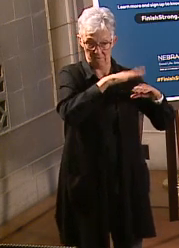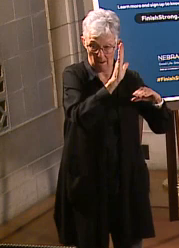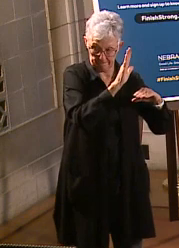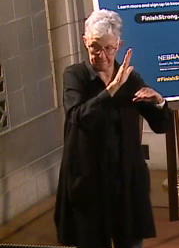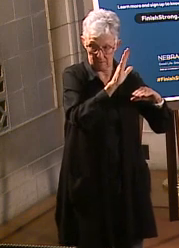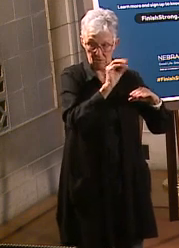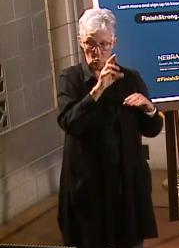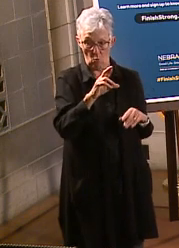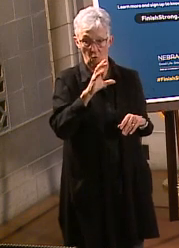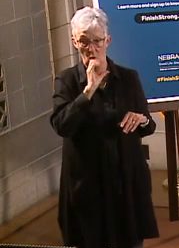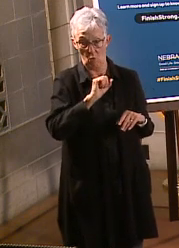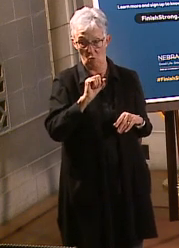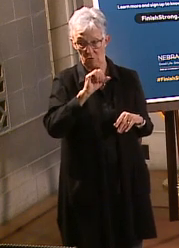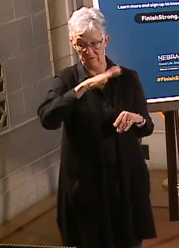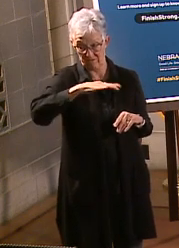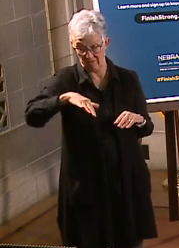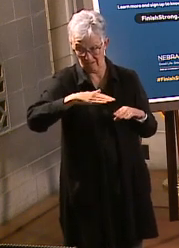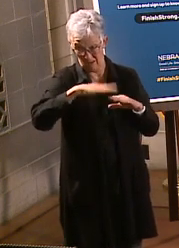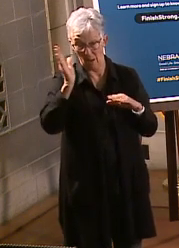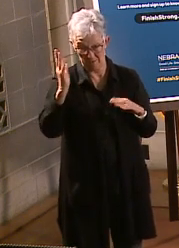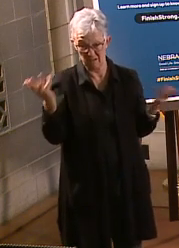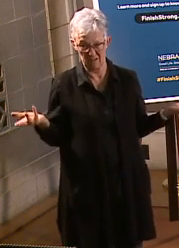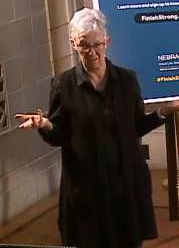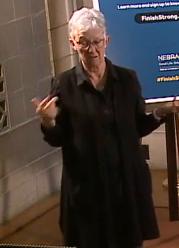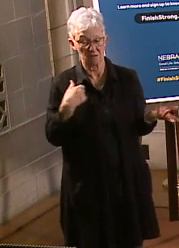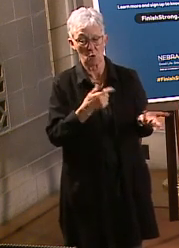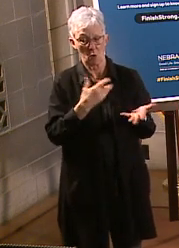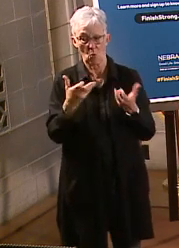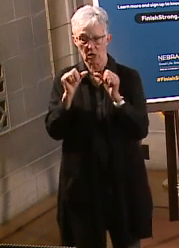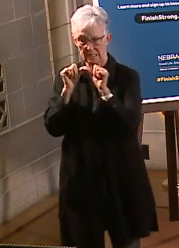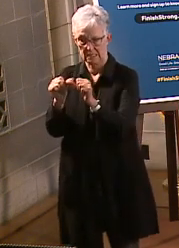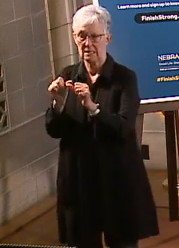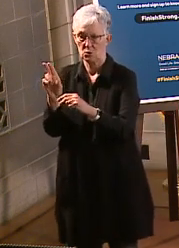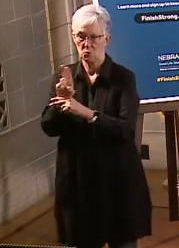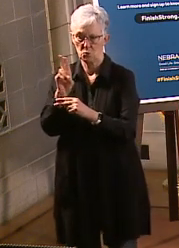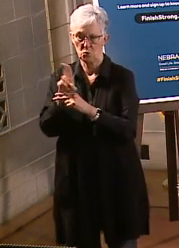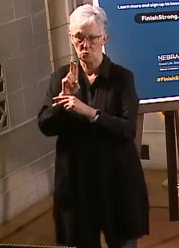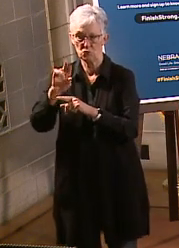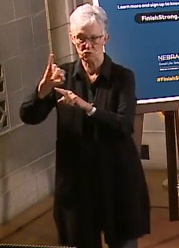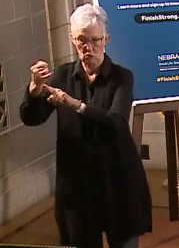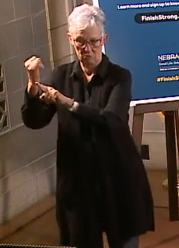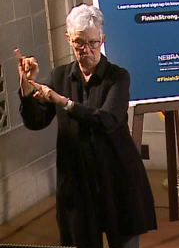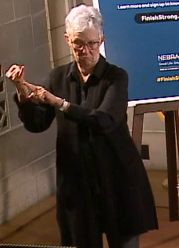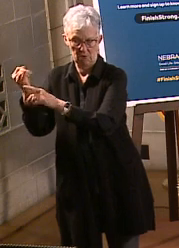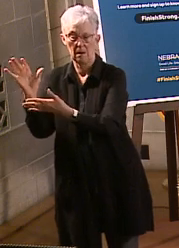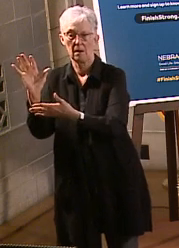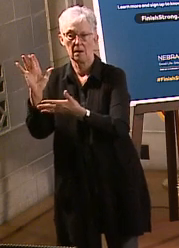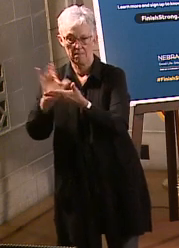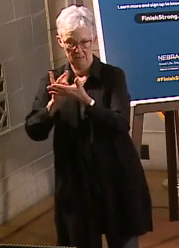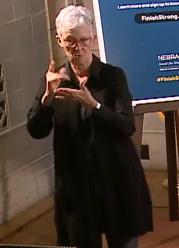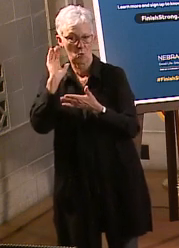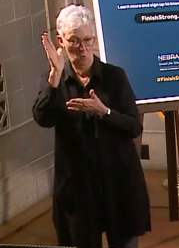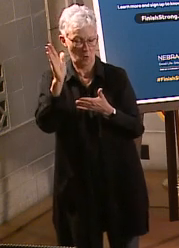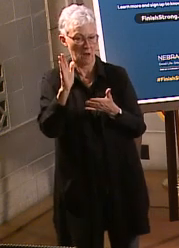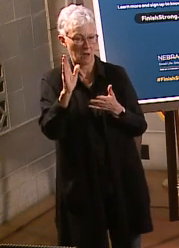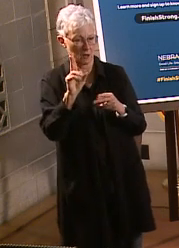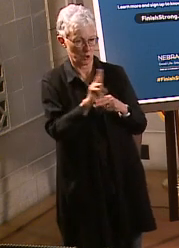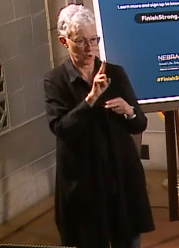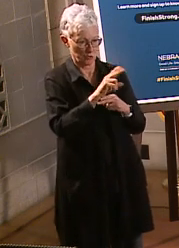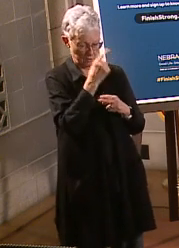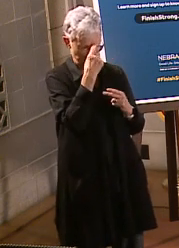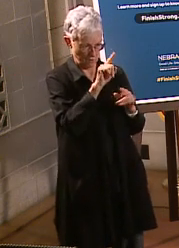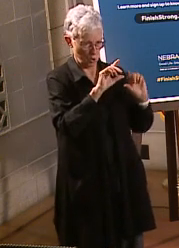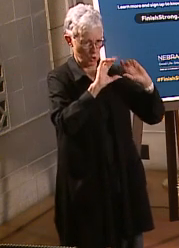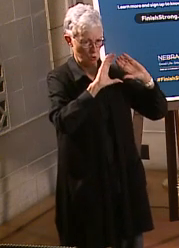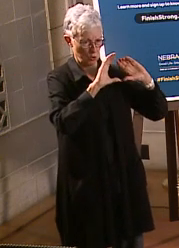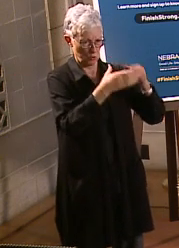want to prioritize that group, so we're going to use the Johnson & Johnson to continue to work through Phase 1B, and again, prioritizing those folks who are 65 years and older. Governor, I